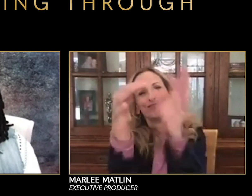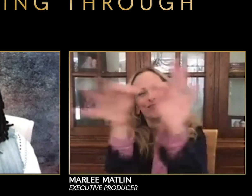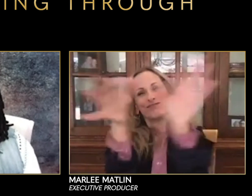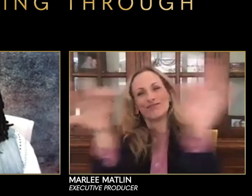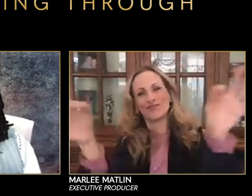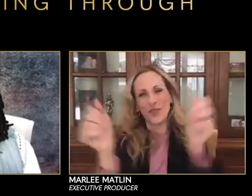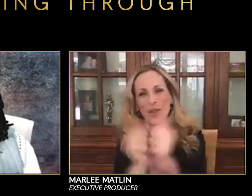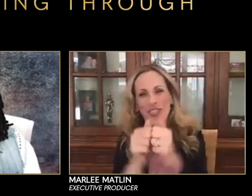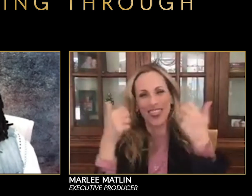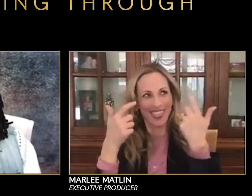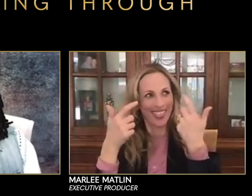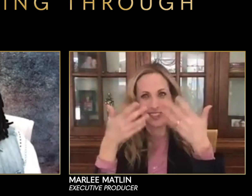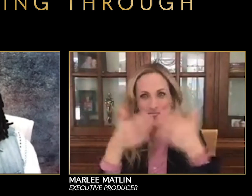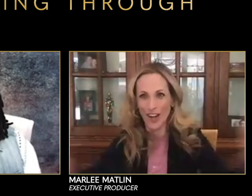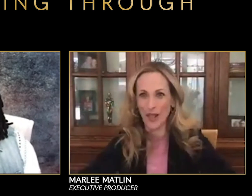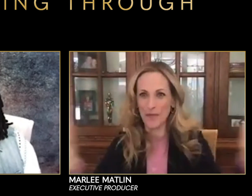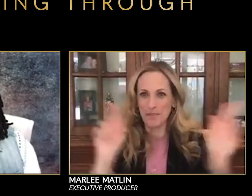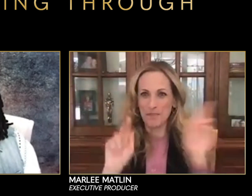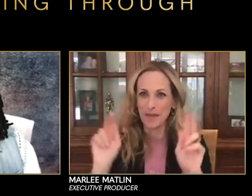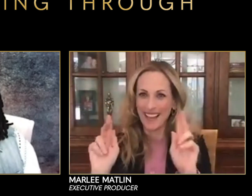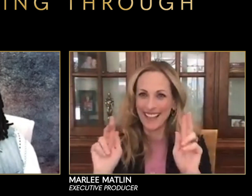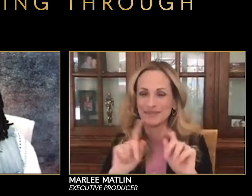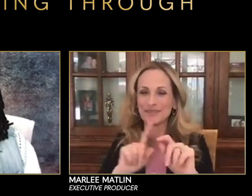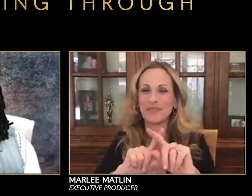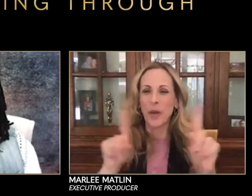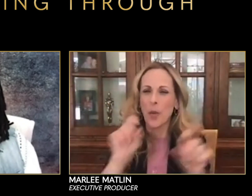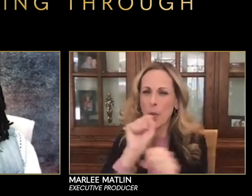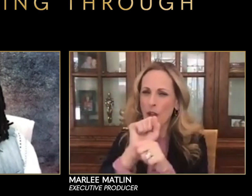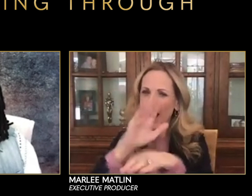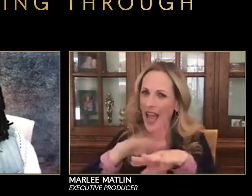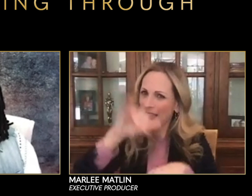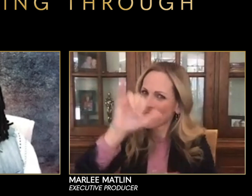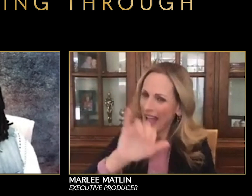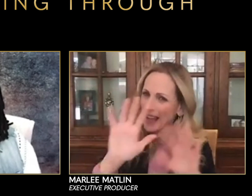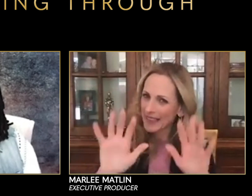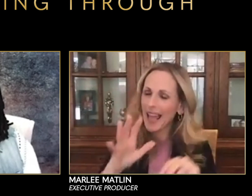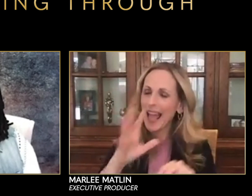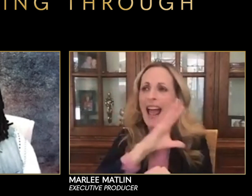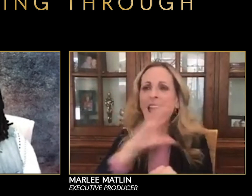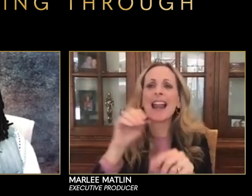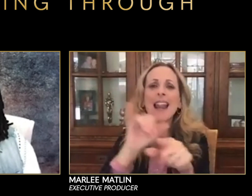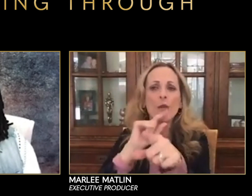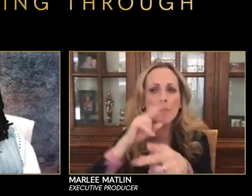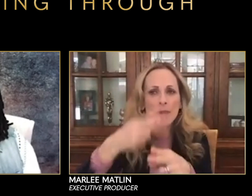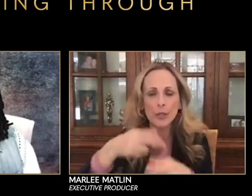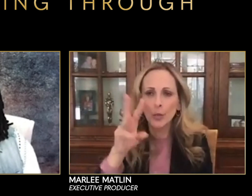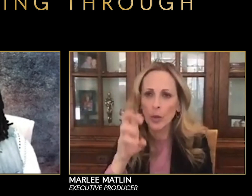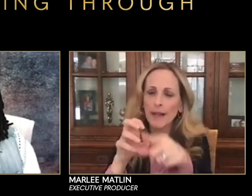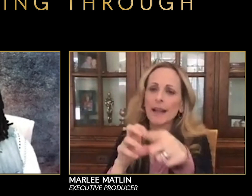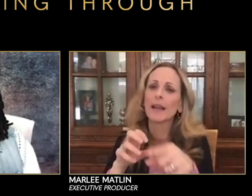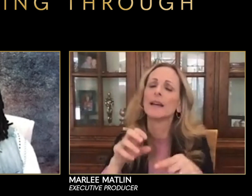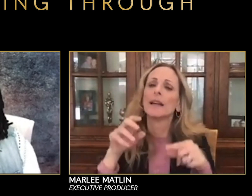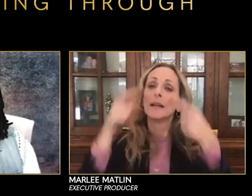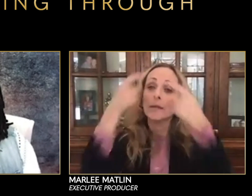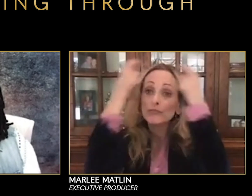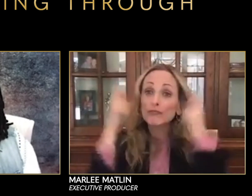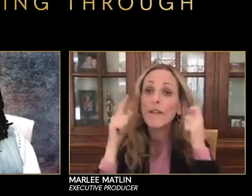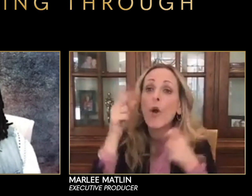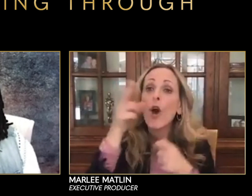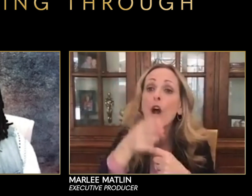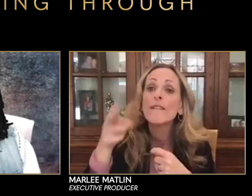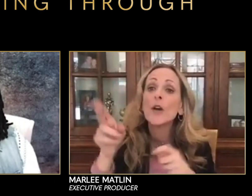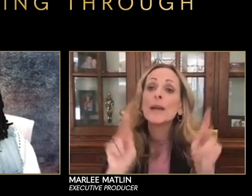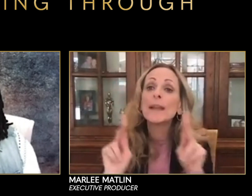do without that and just watch a movie that has the subtitles right on the screen rather than use some sort of device. And we're still working on that. And as you